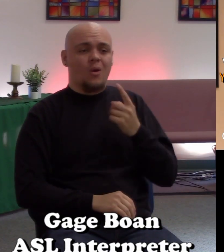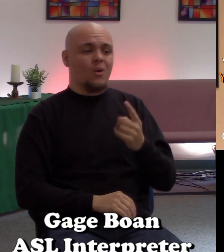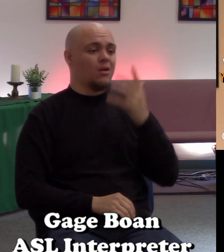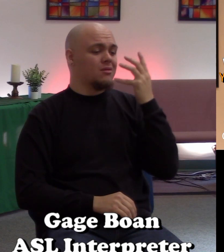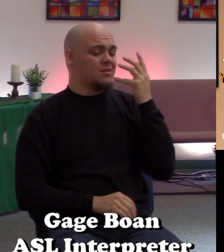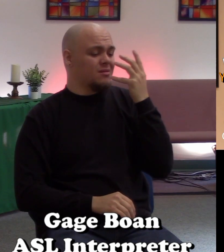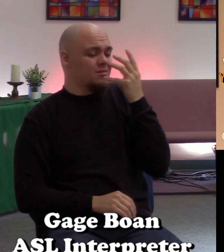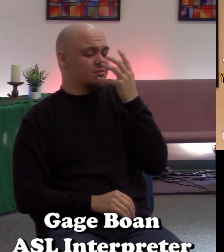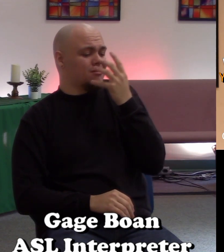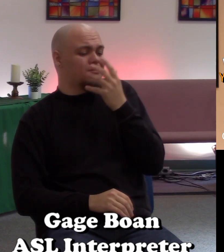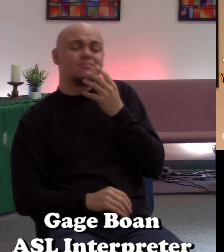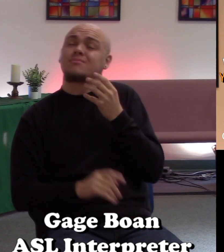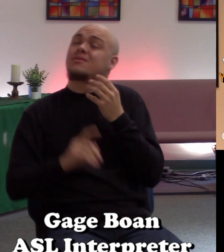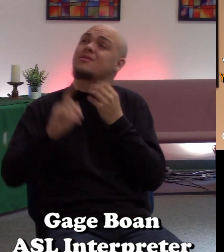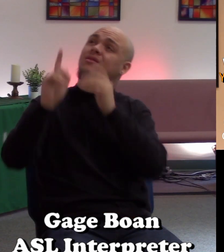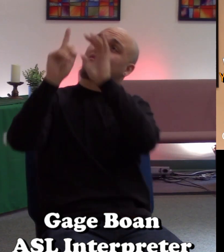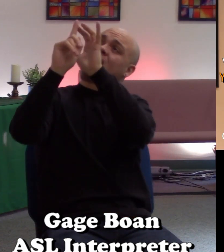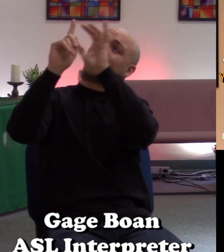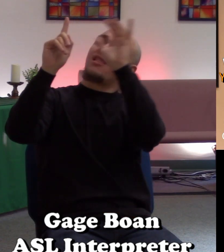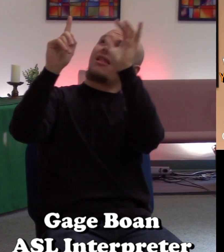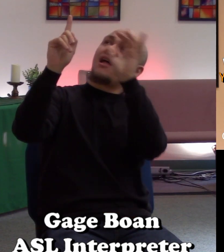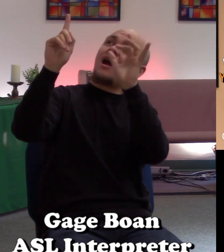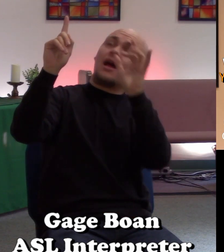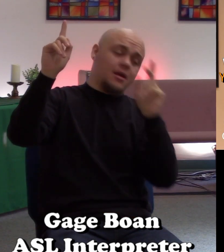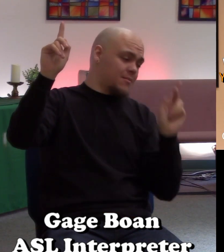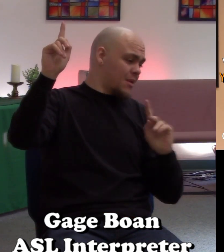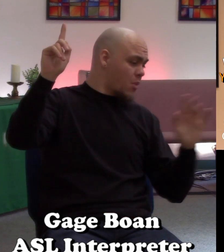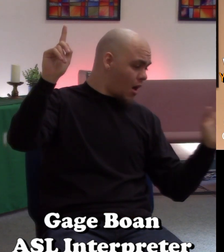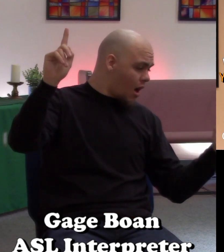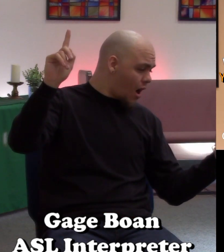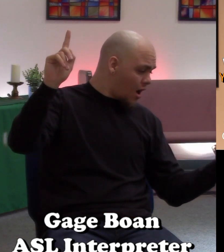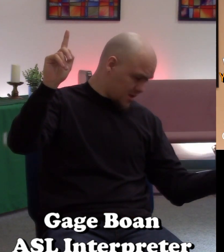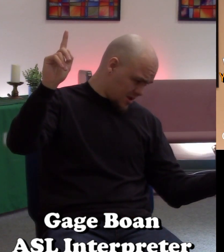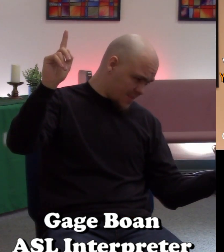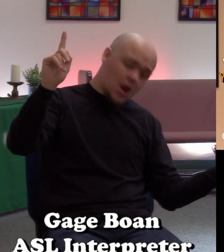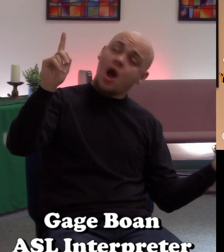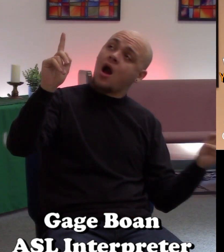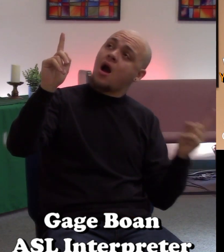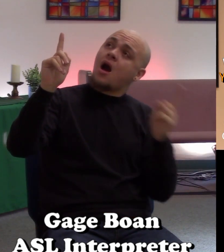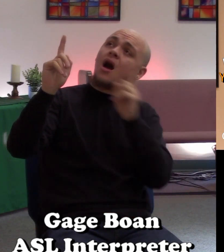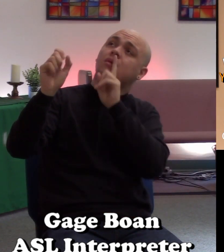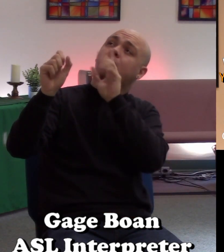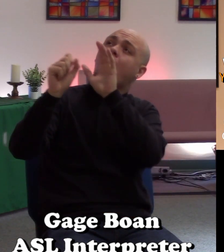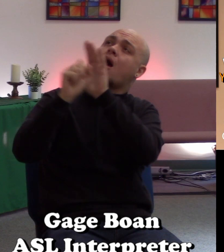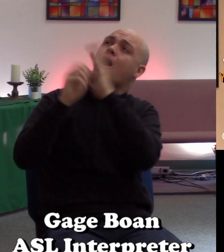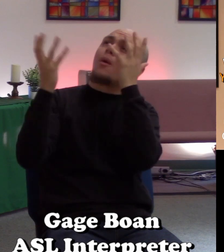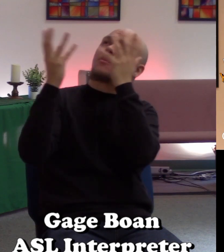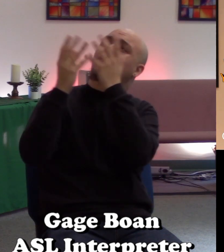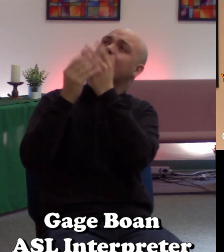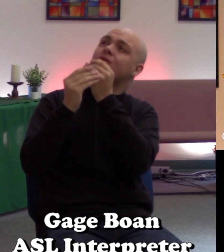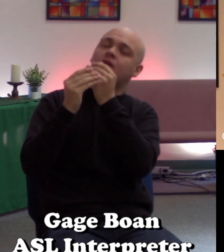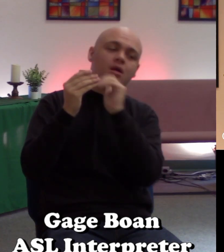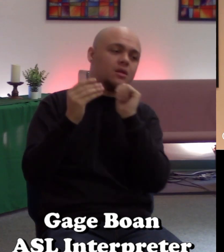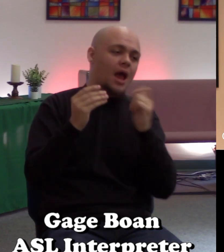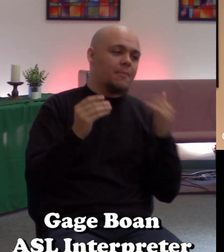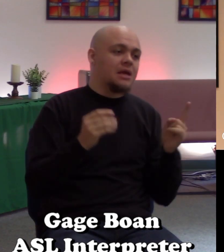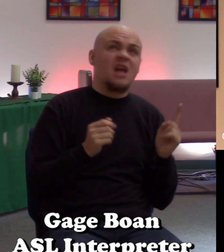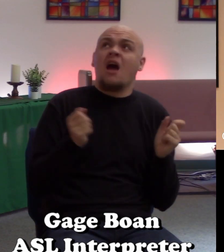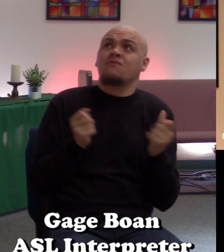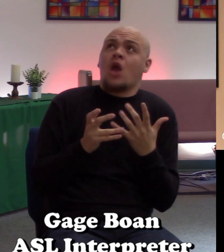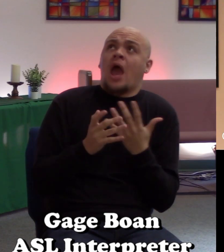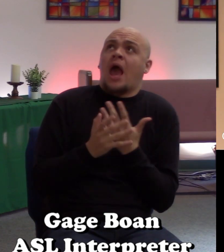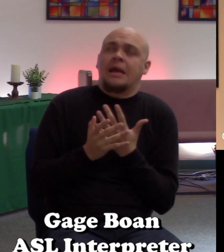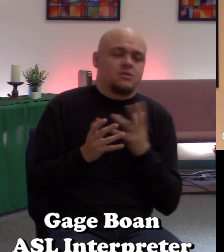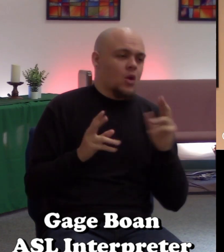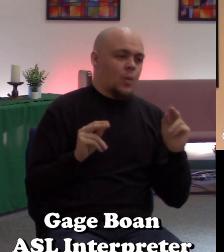begin to show Christianity as a beautiful light upon a hill to attract people to, and that they commit to it because it's